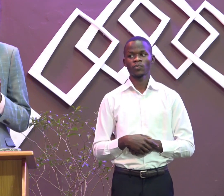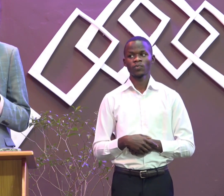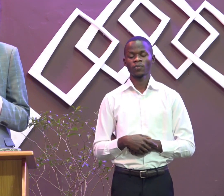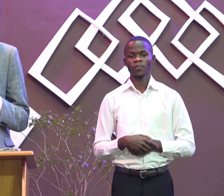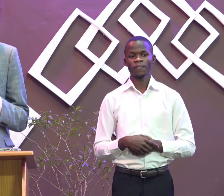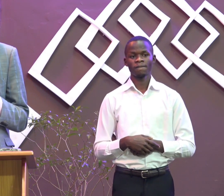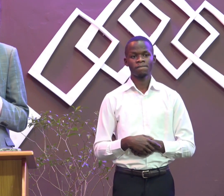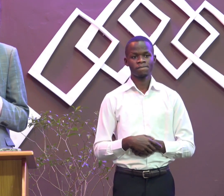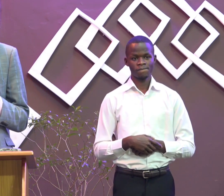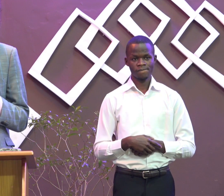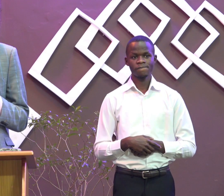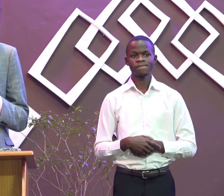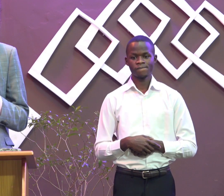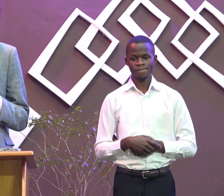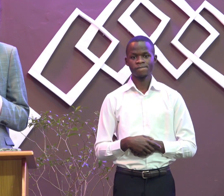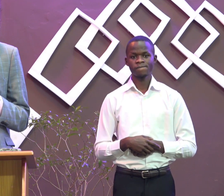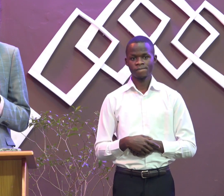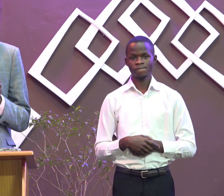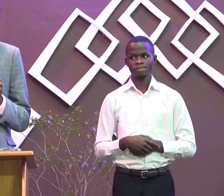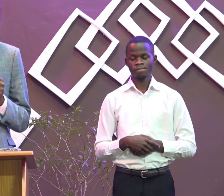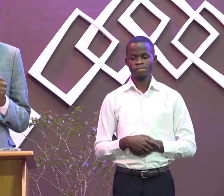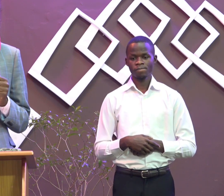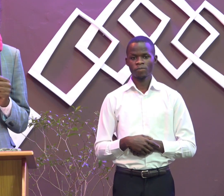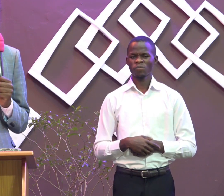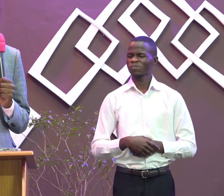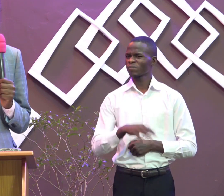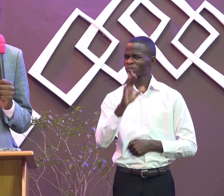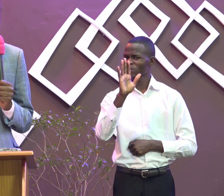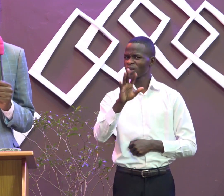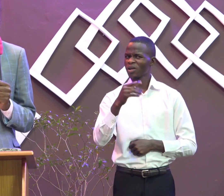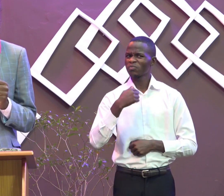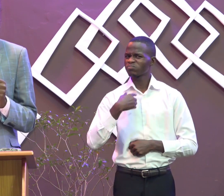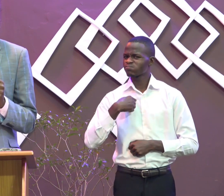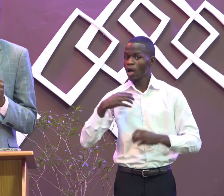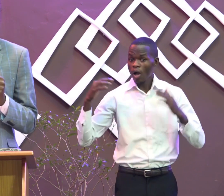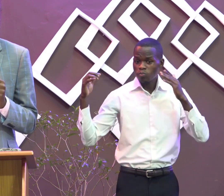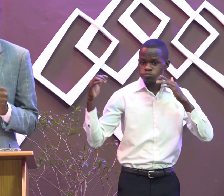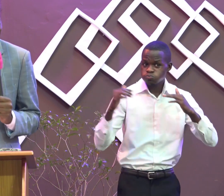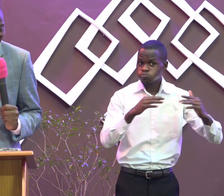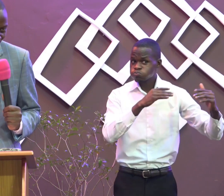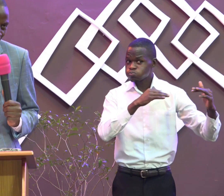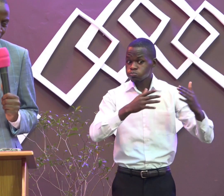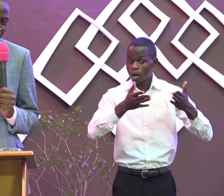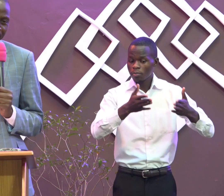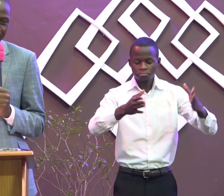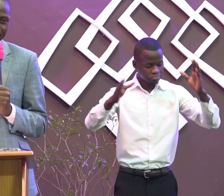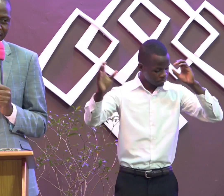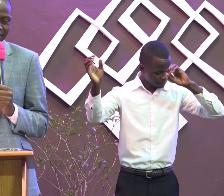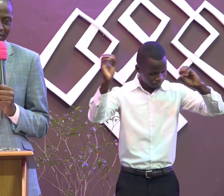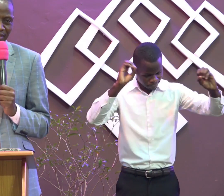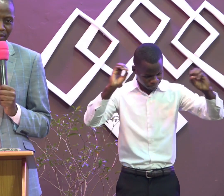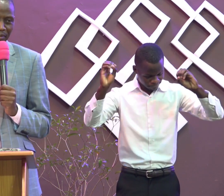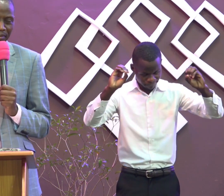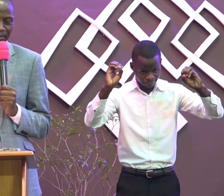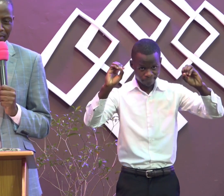UCC Kasubi, is going to be Pastor Joseph Serumaga. Tetuina muwada kagugumuko wada kantu kona. We don't